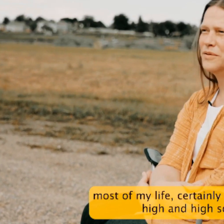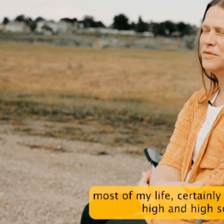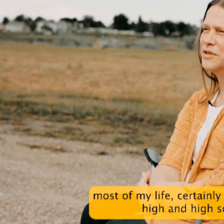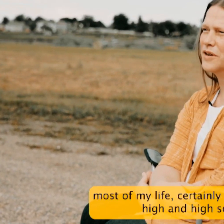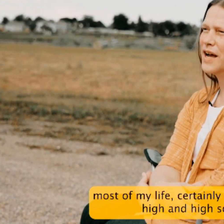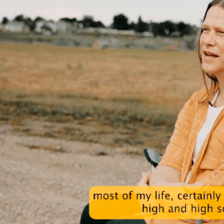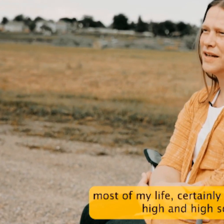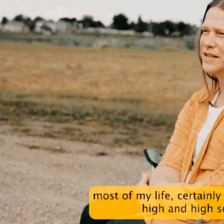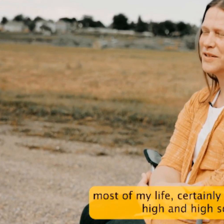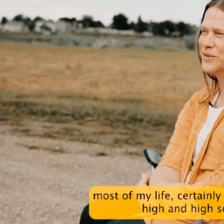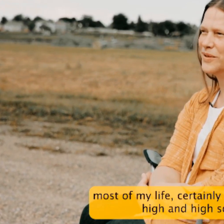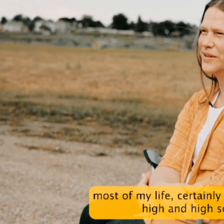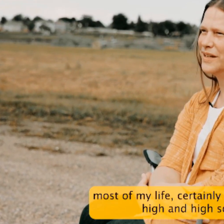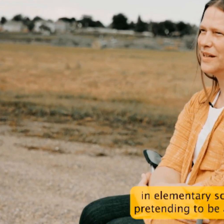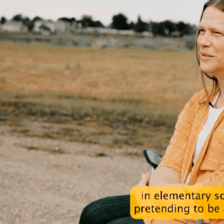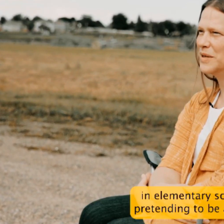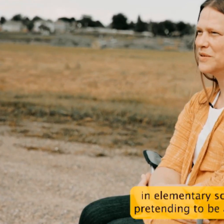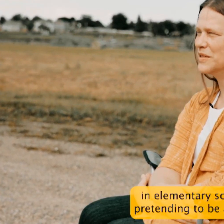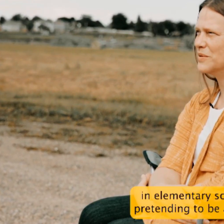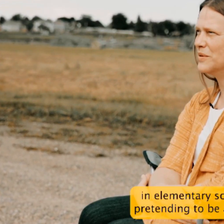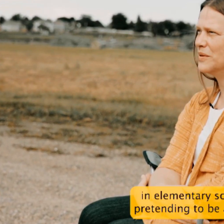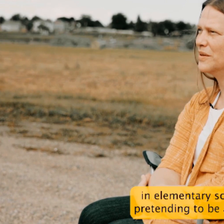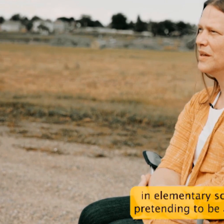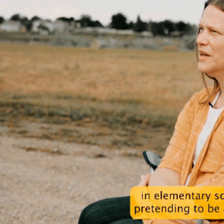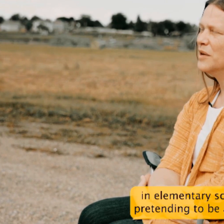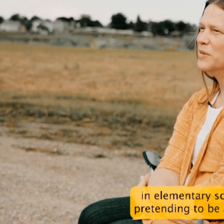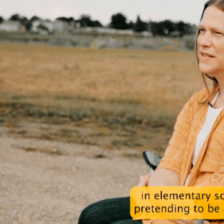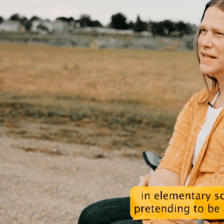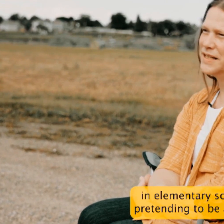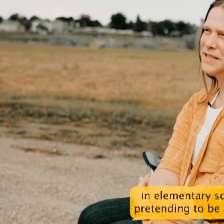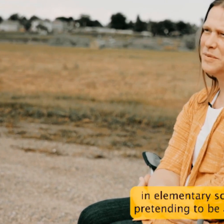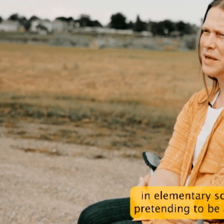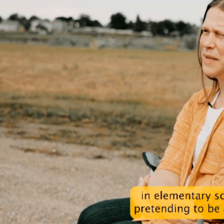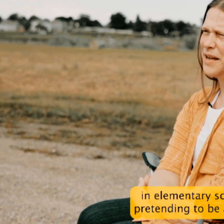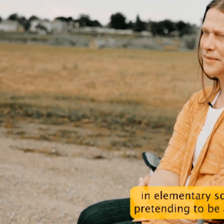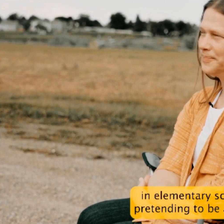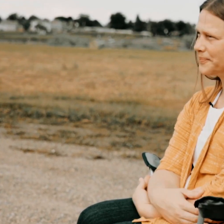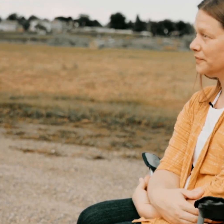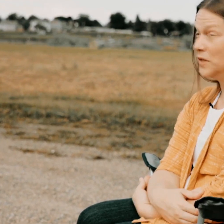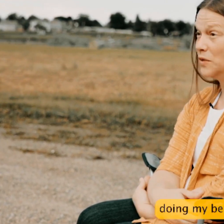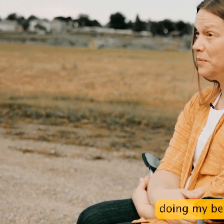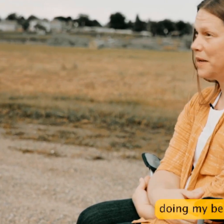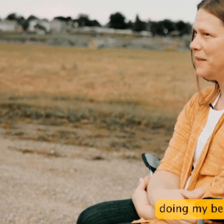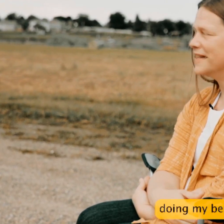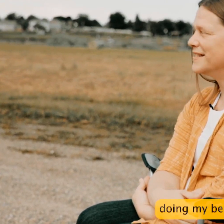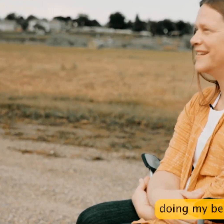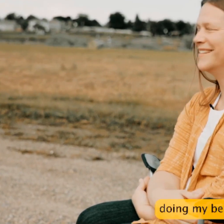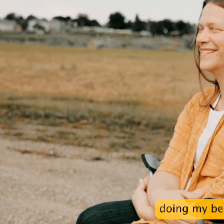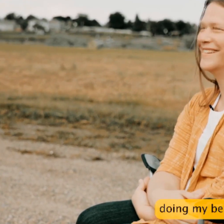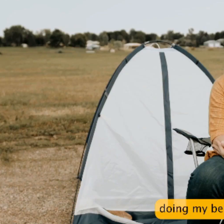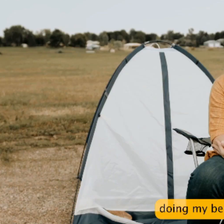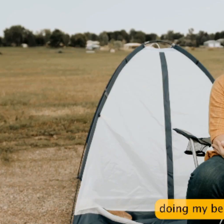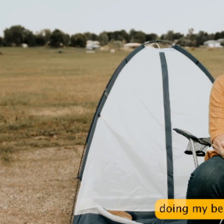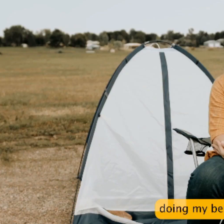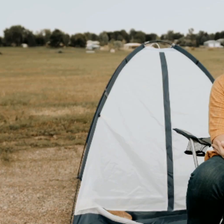certainly through junior high and high school and elementary school, pretending to be a man, doing my